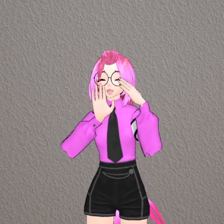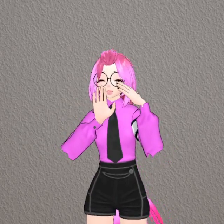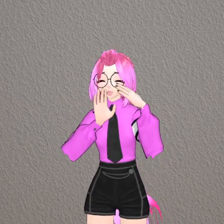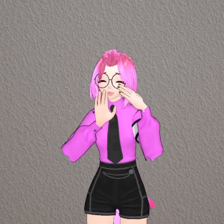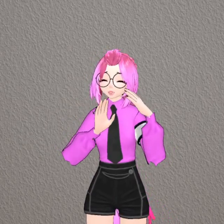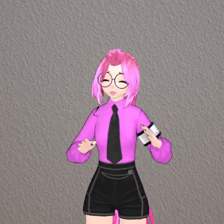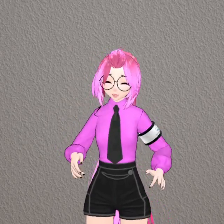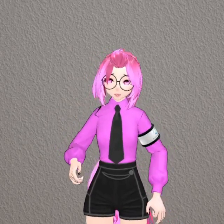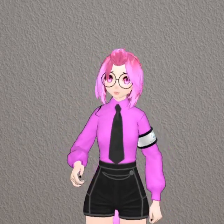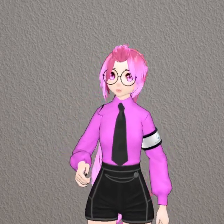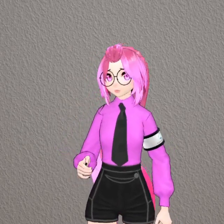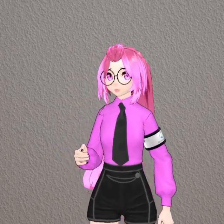that.